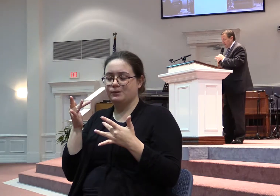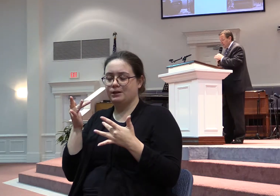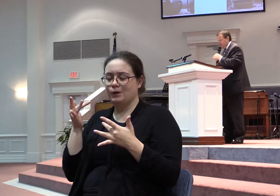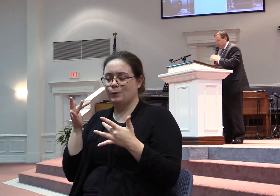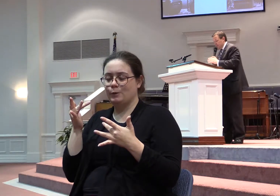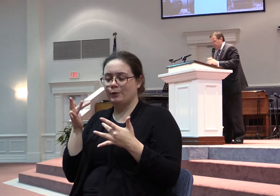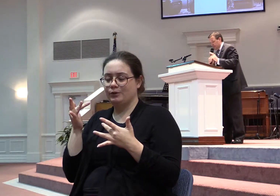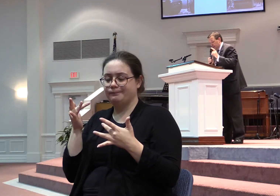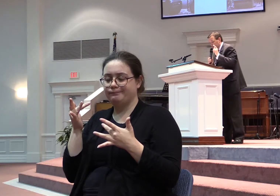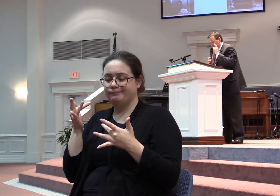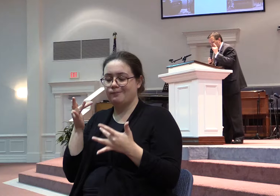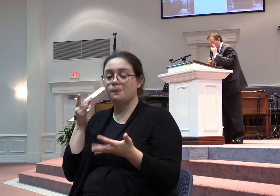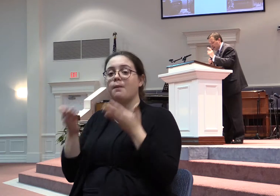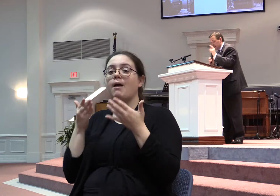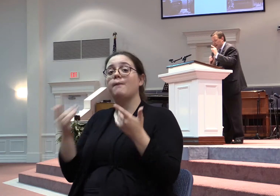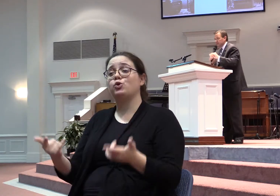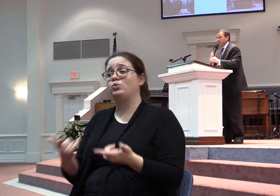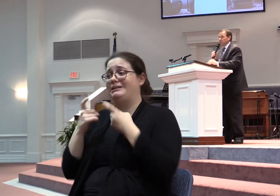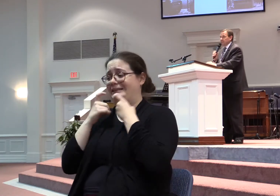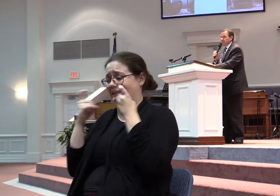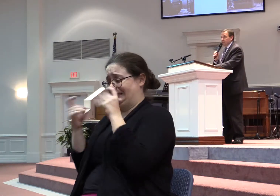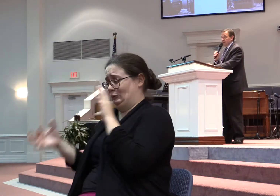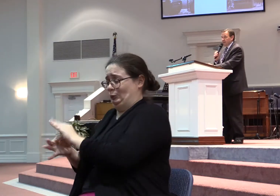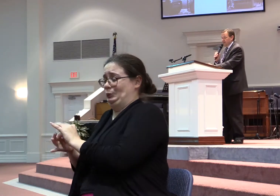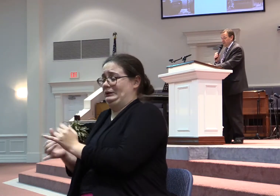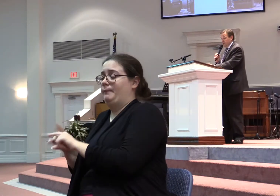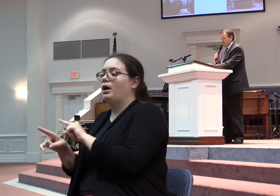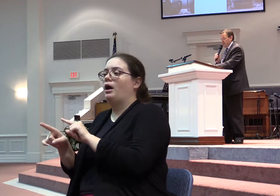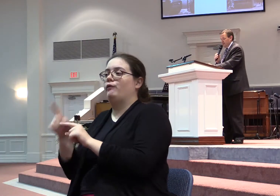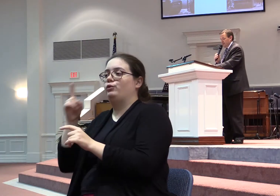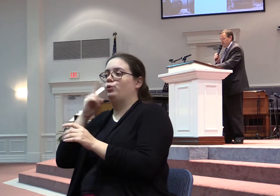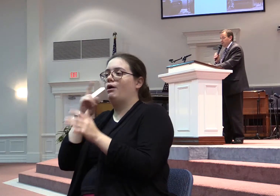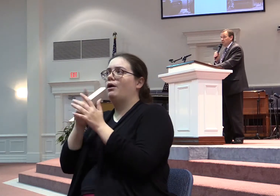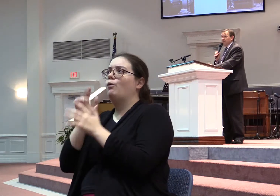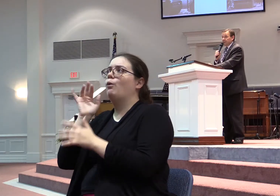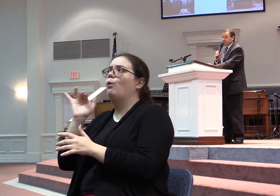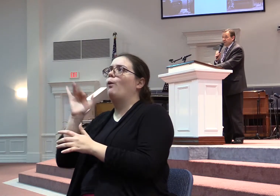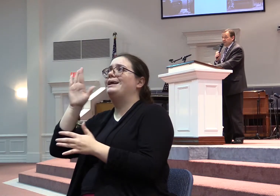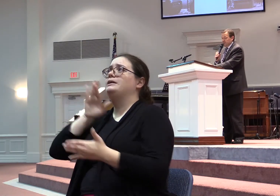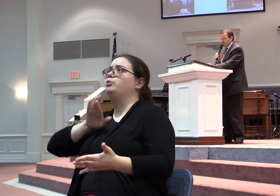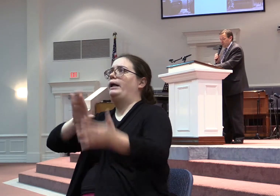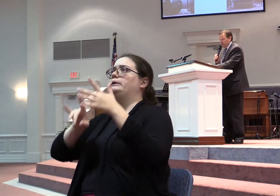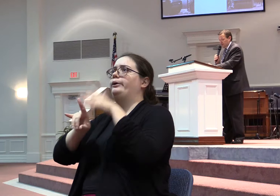You may be living in sin today, but if you can recognize his presence tonight, then you can experience his mercy.